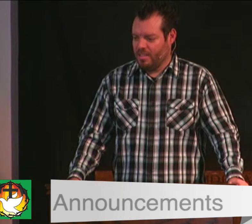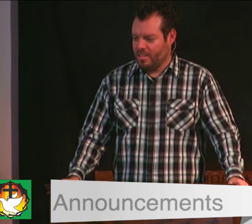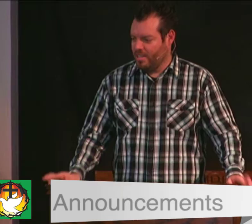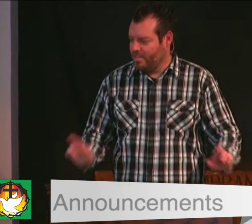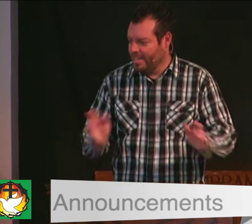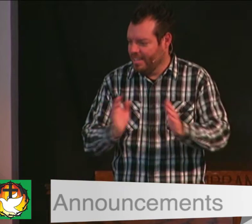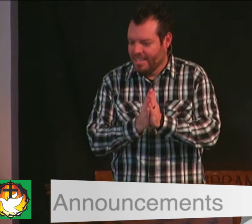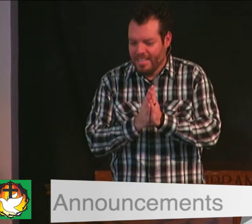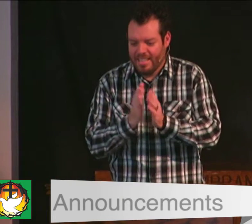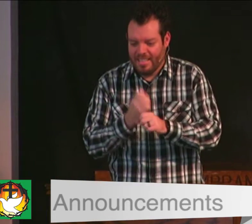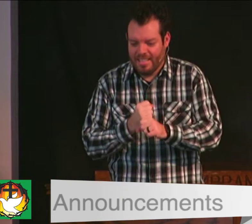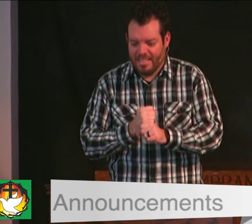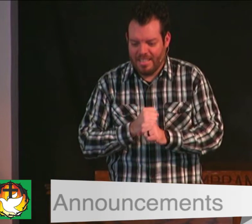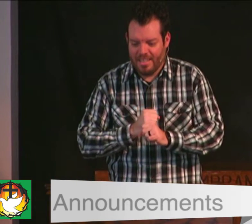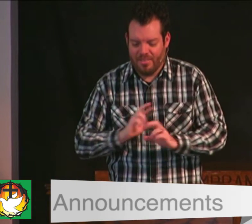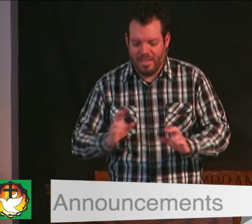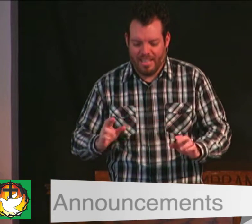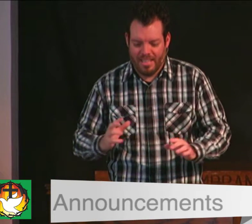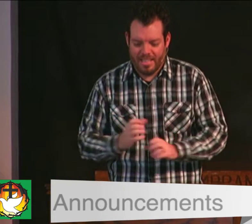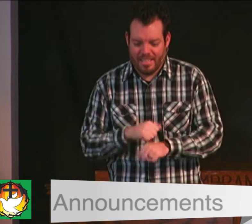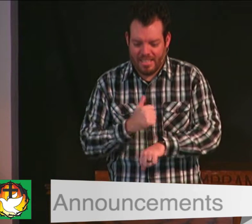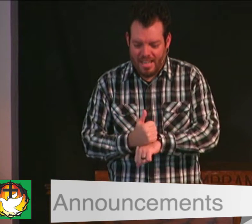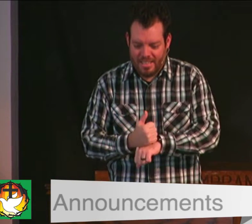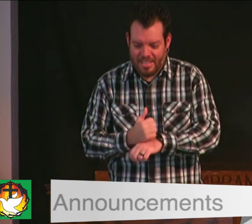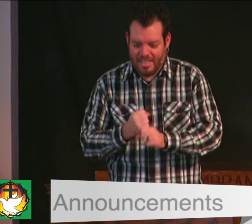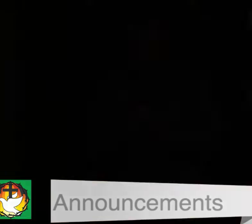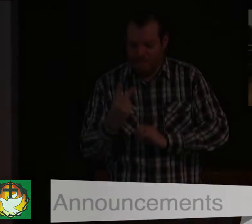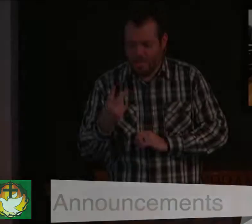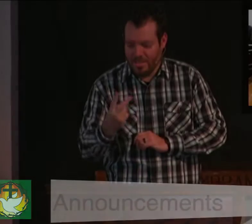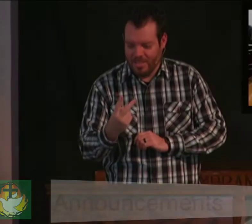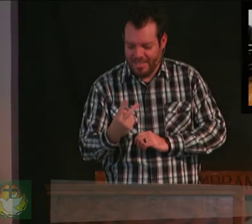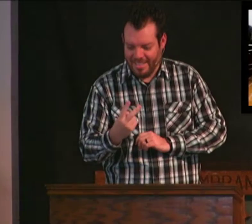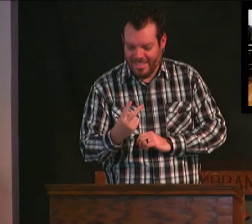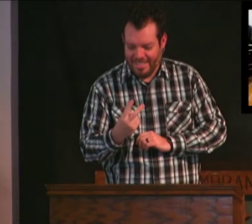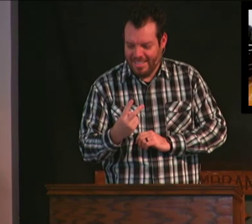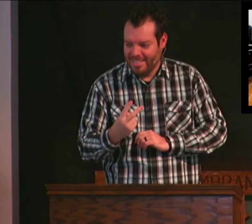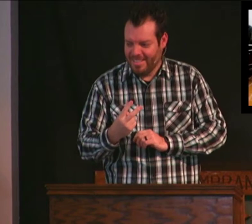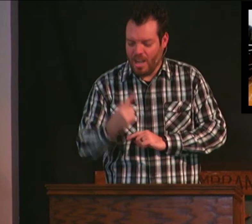Are you ready? Get ready. Get set. Get set number two. Go.